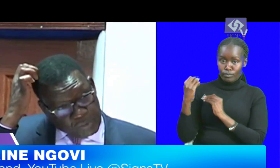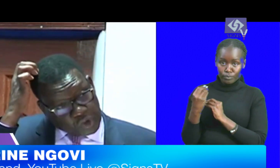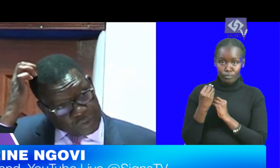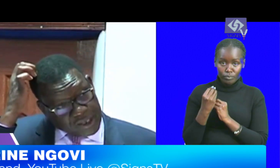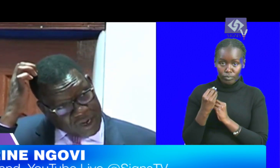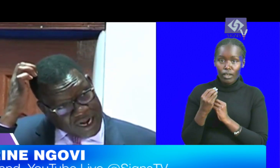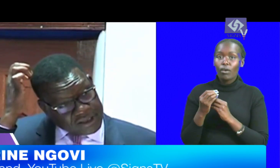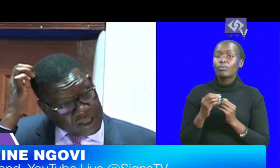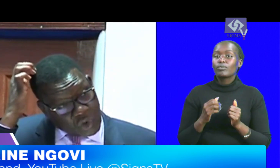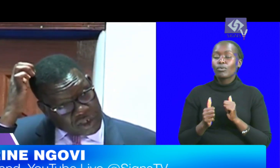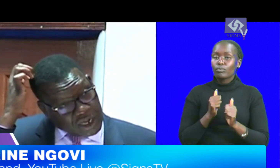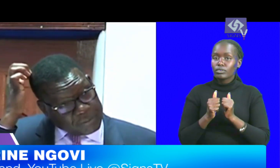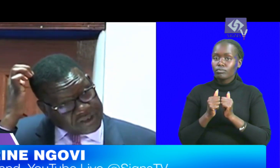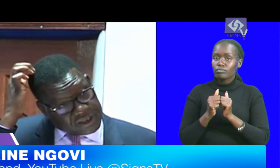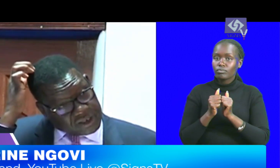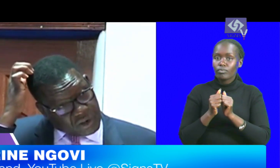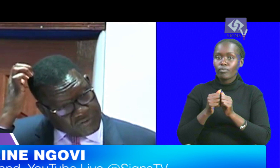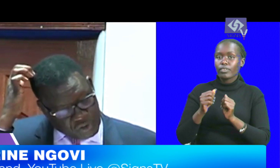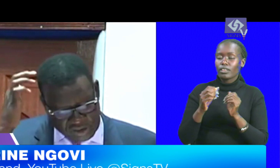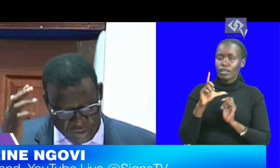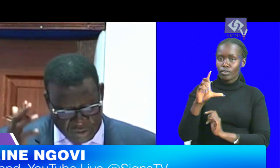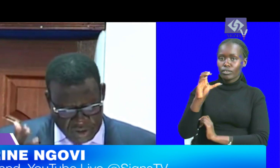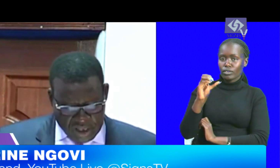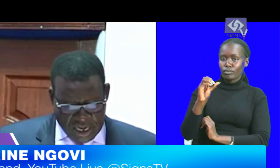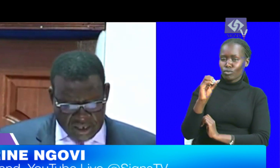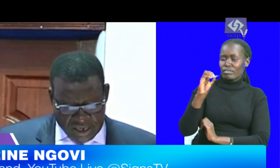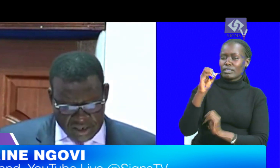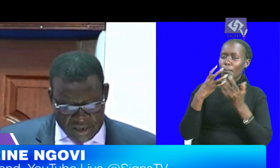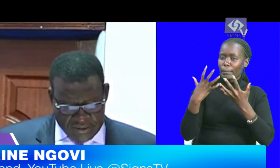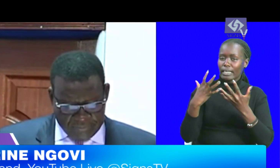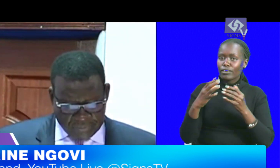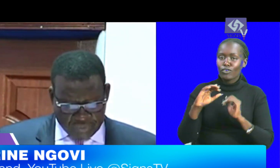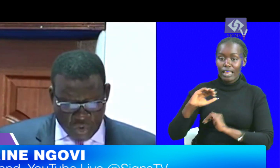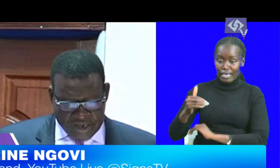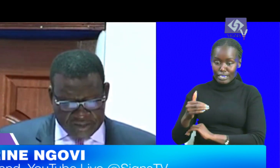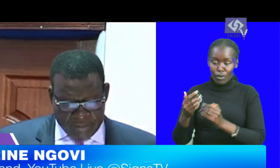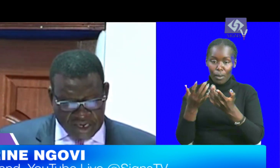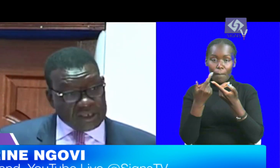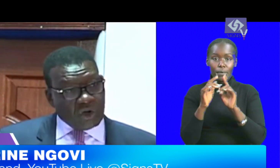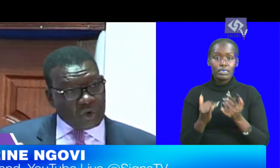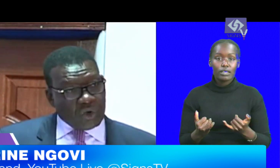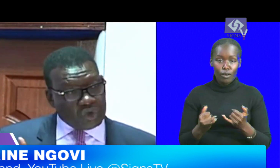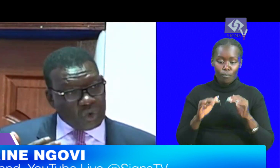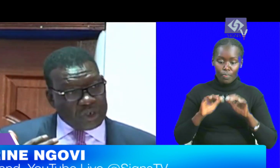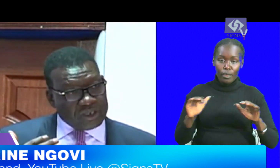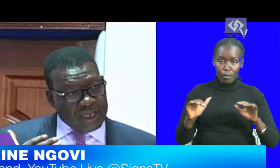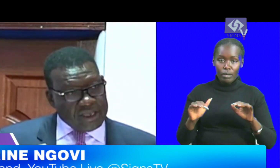supposed to be supplying the load capacity for the town, and currently, whereas the market in Lodwar is